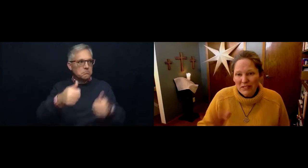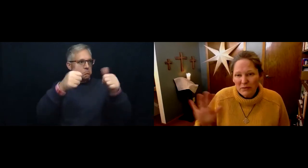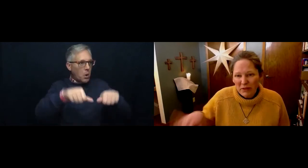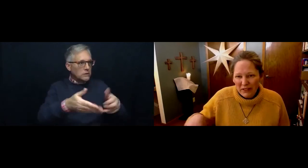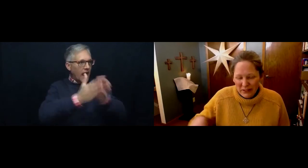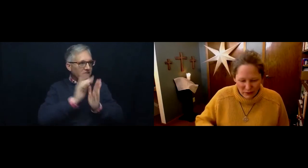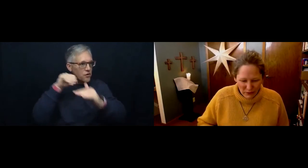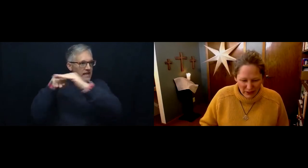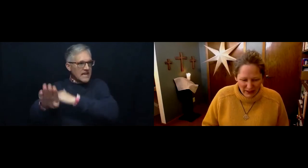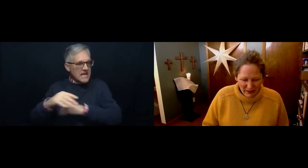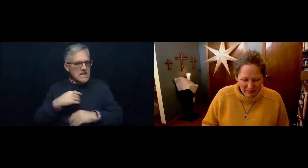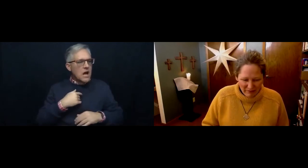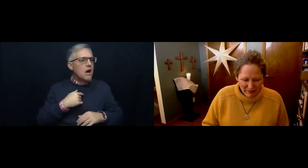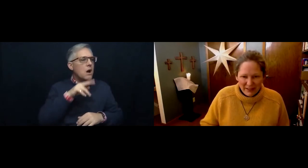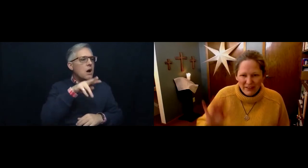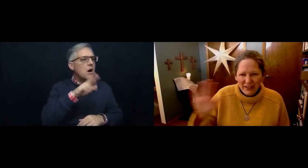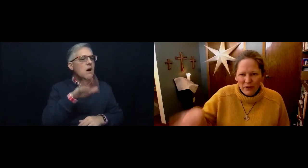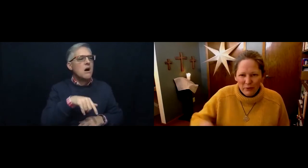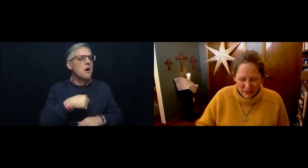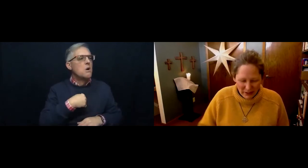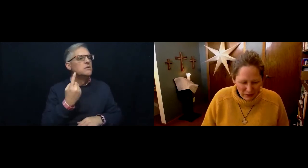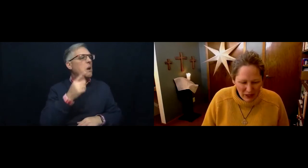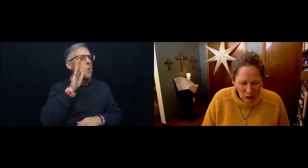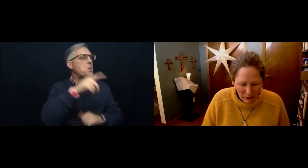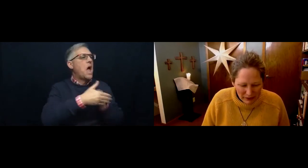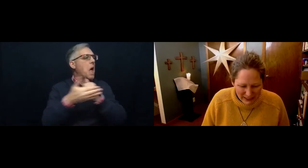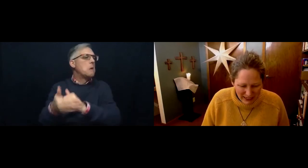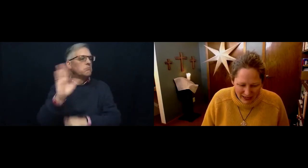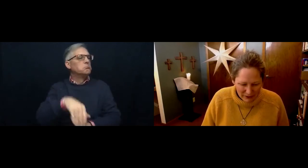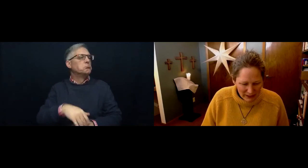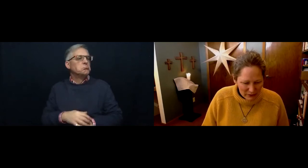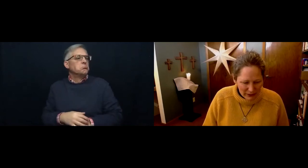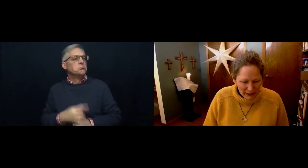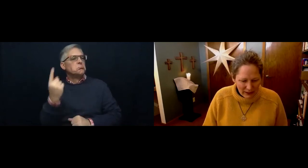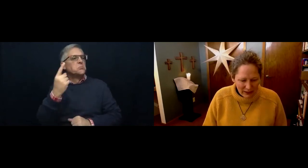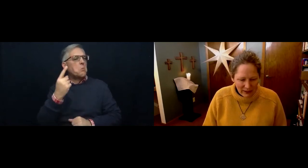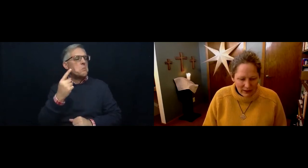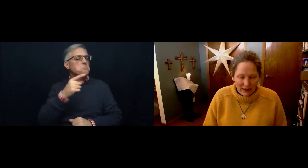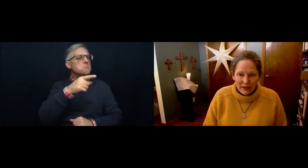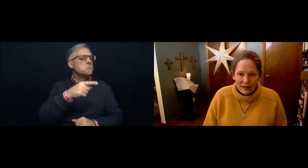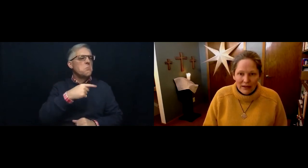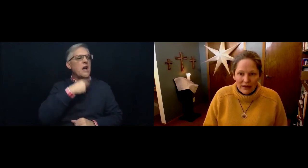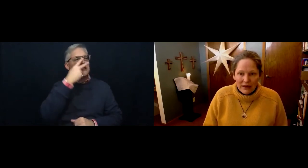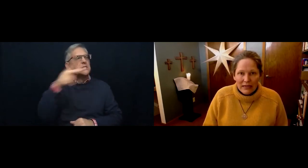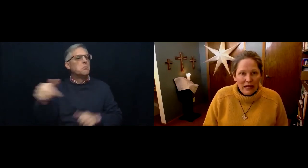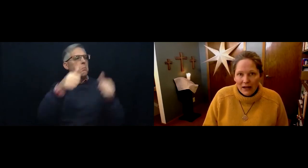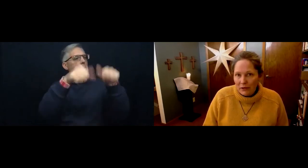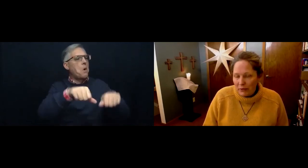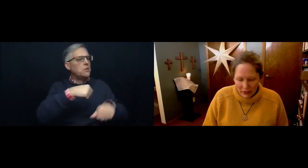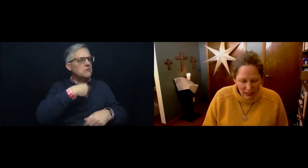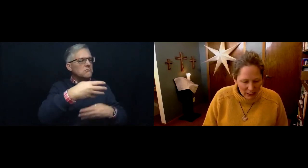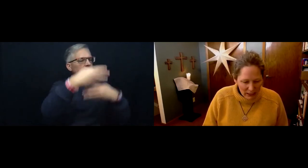Thinking, well, someone else will do it. Another person out there will help them. I don't need to do it. And